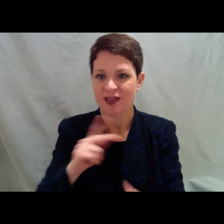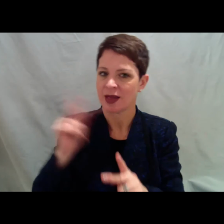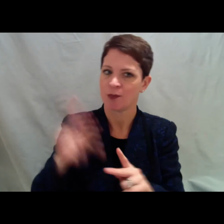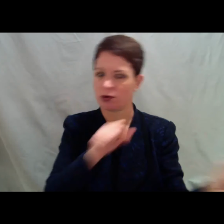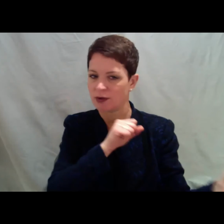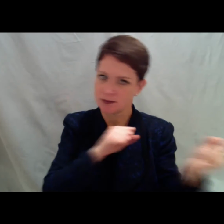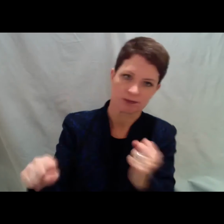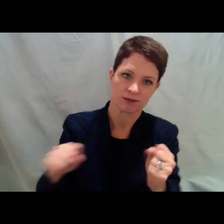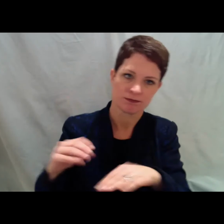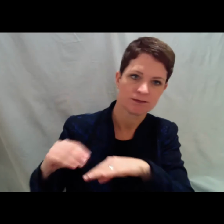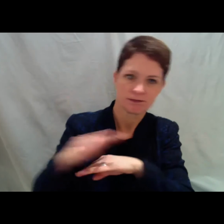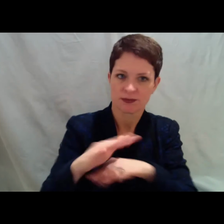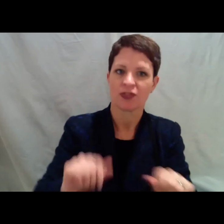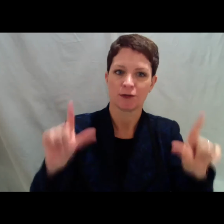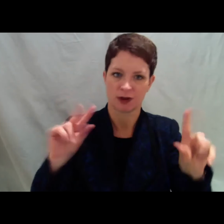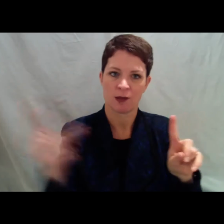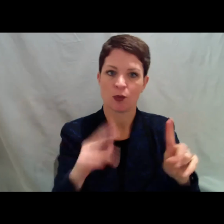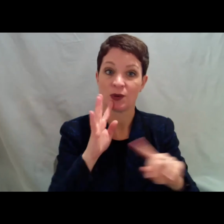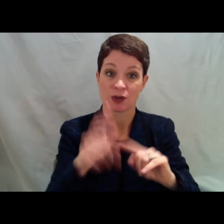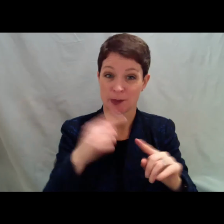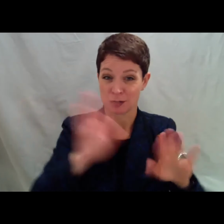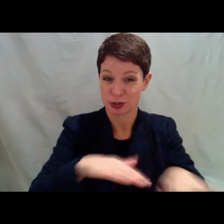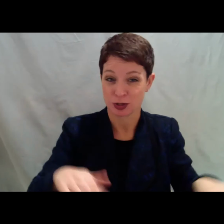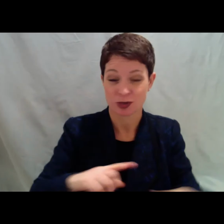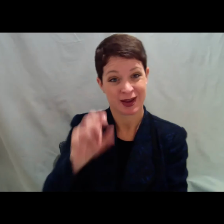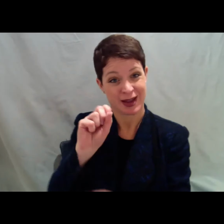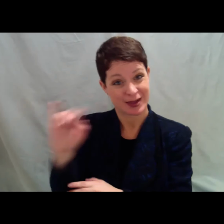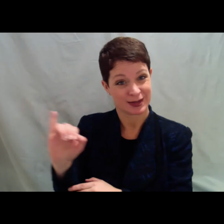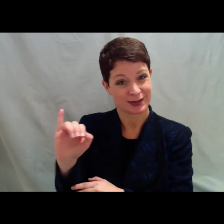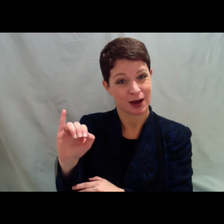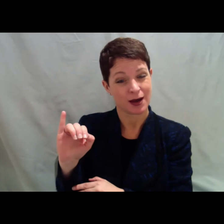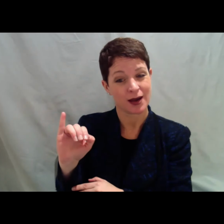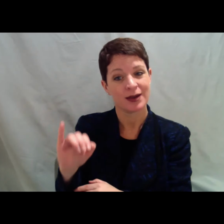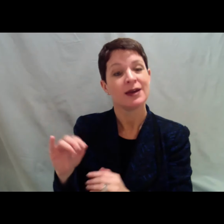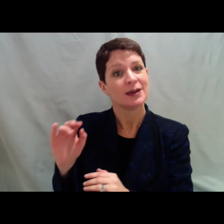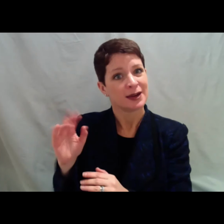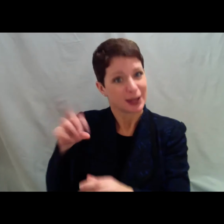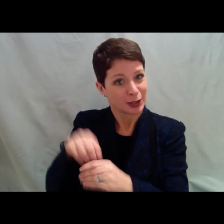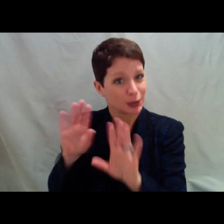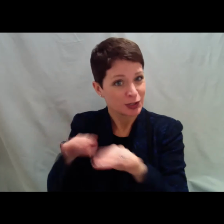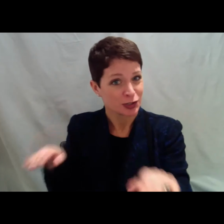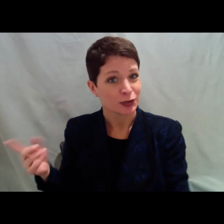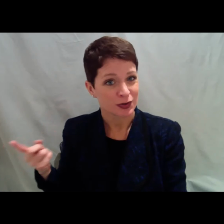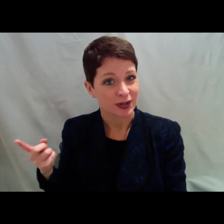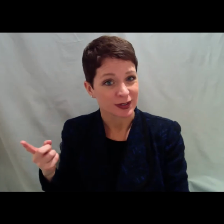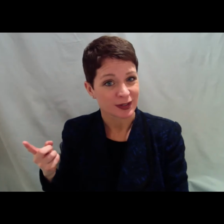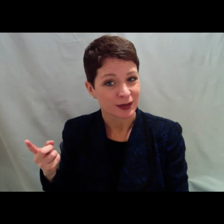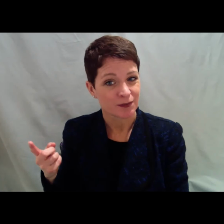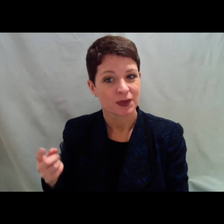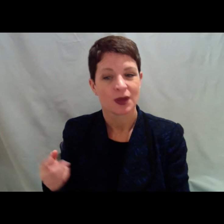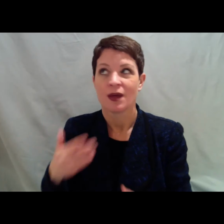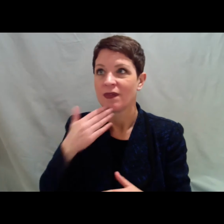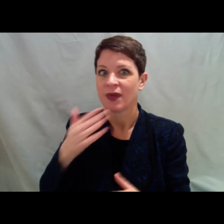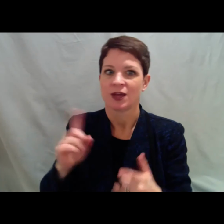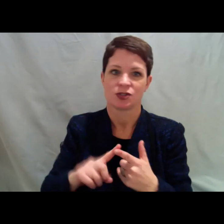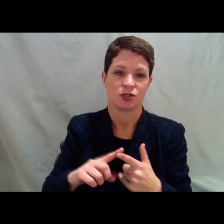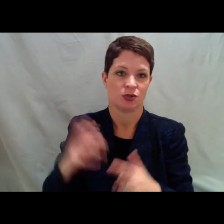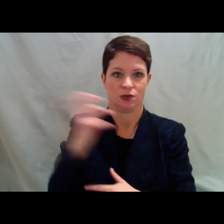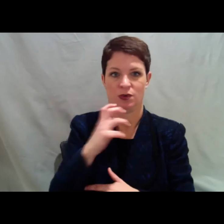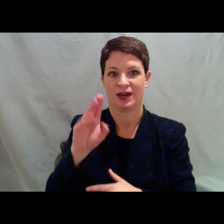the frame when we're thinking about children. But the SSI program technically did include children, thanks to an enterprising